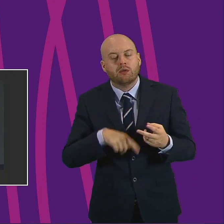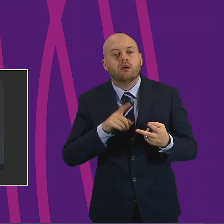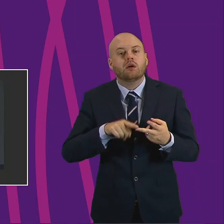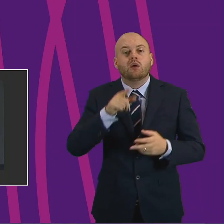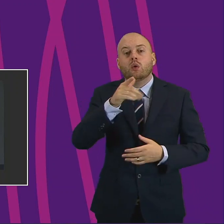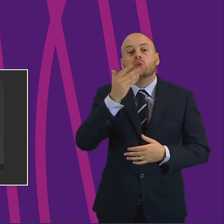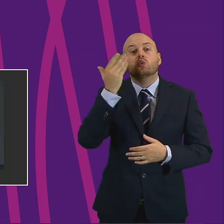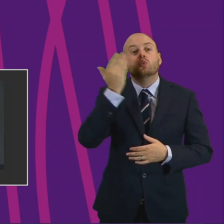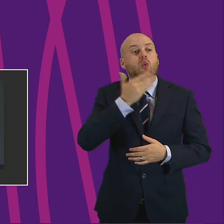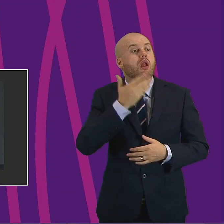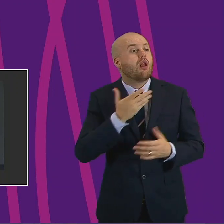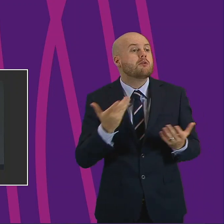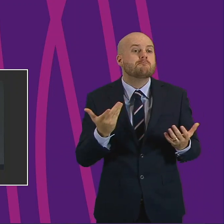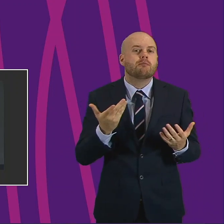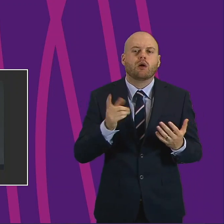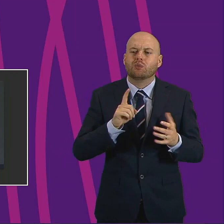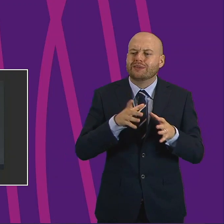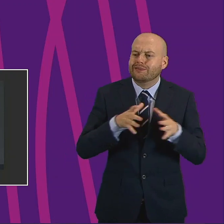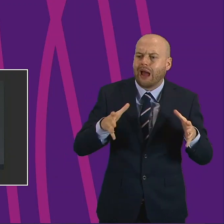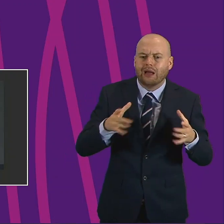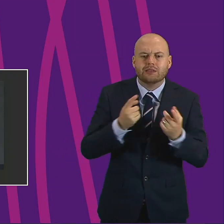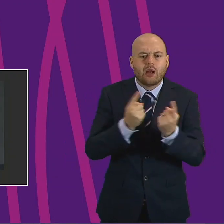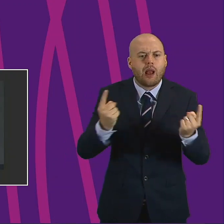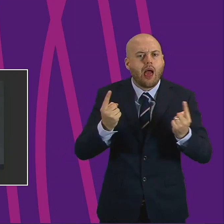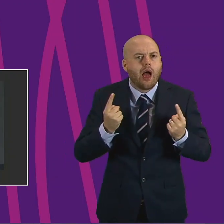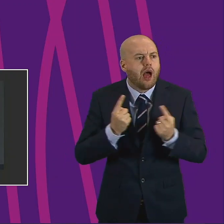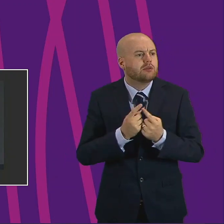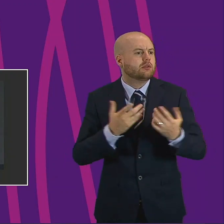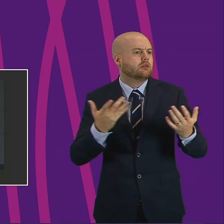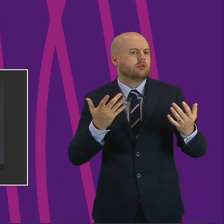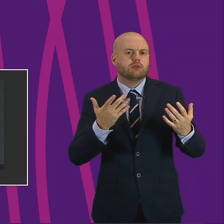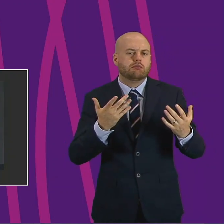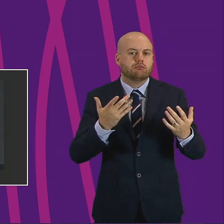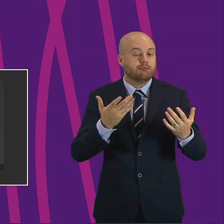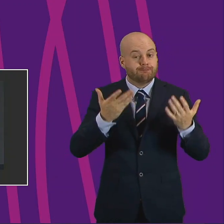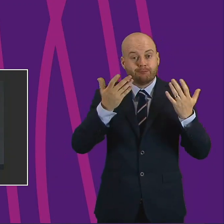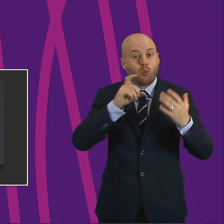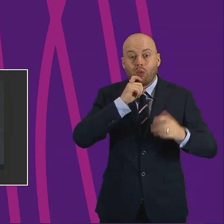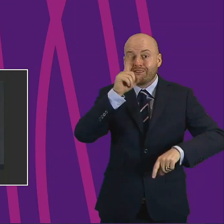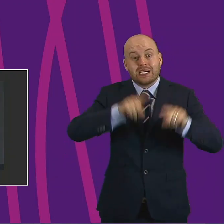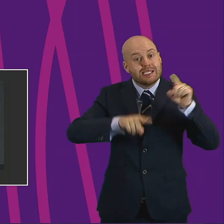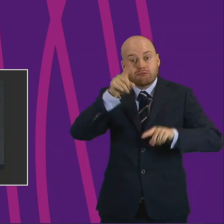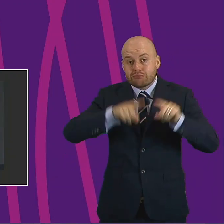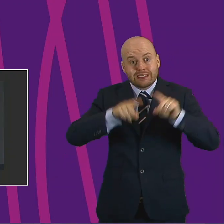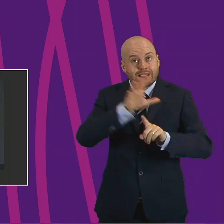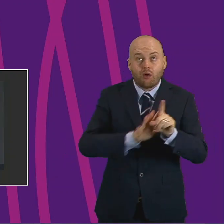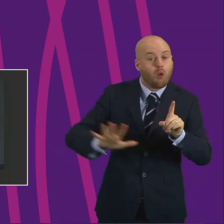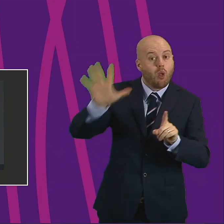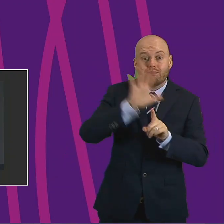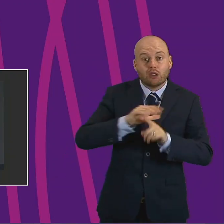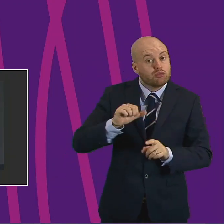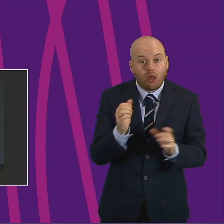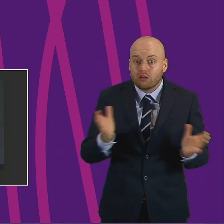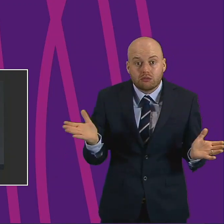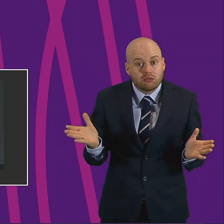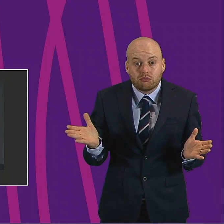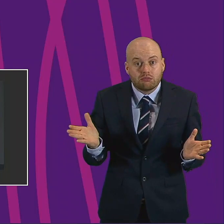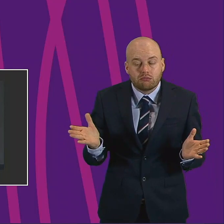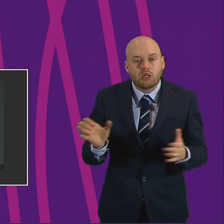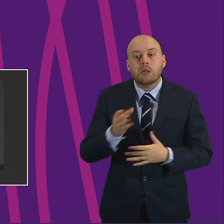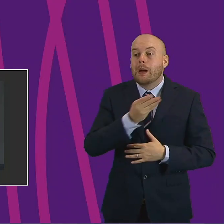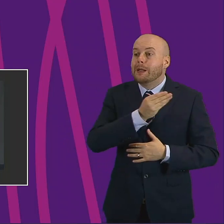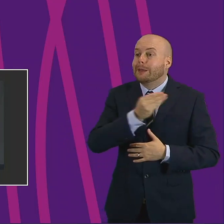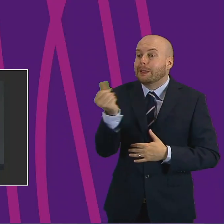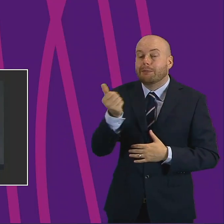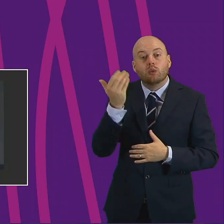the country. As Mr Green will know, as I explained to the Education Committee on Friday, there are some schools